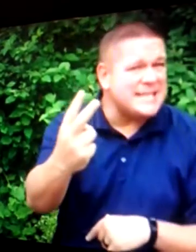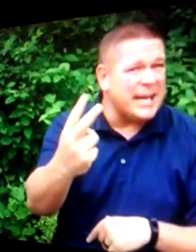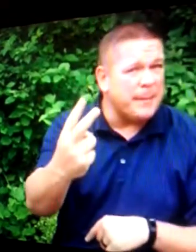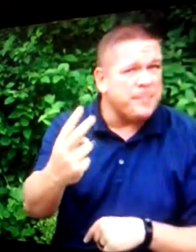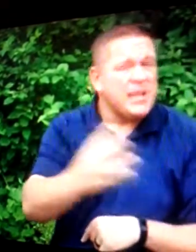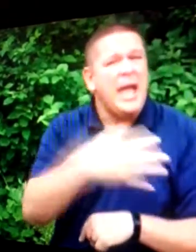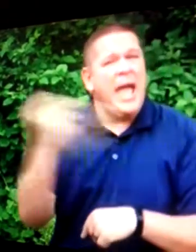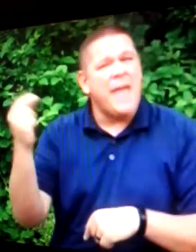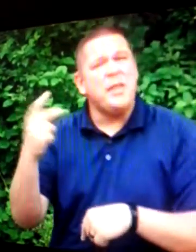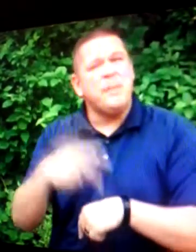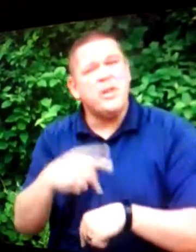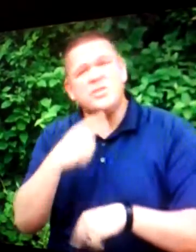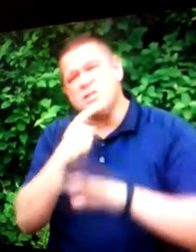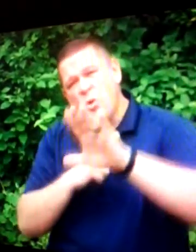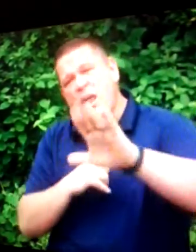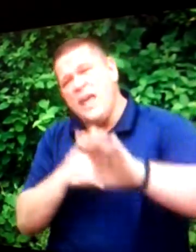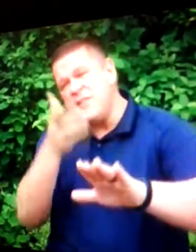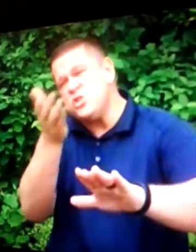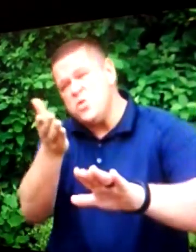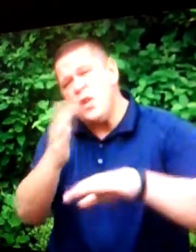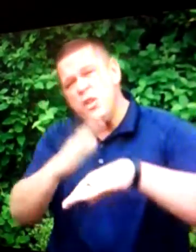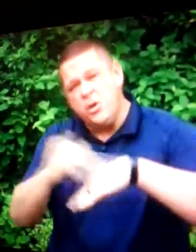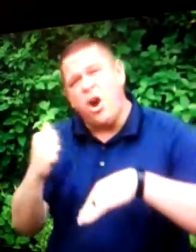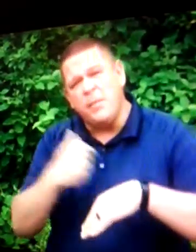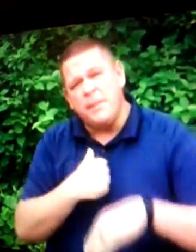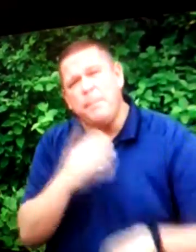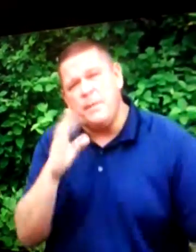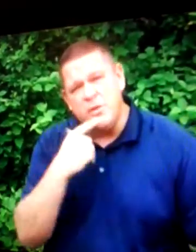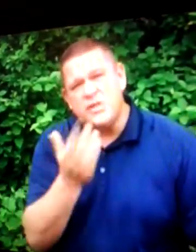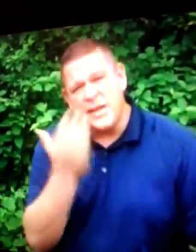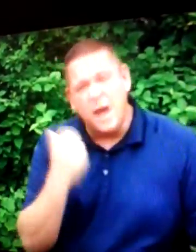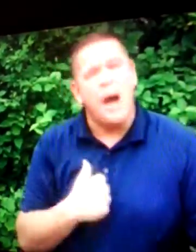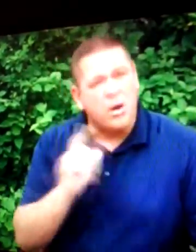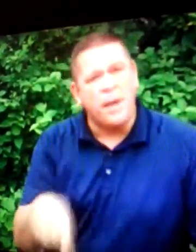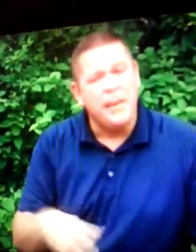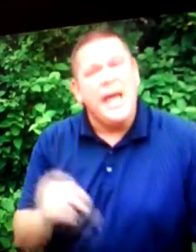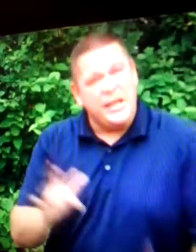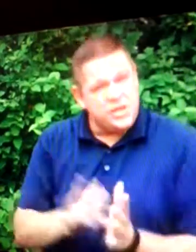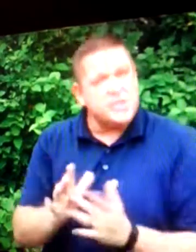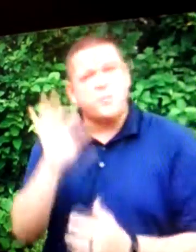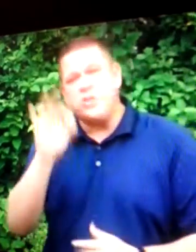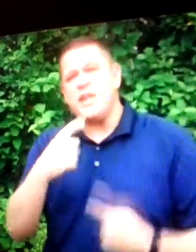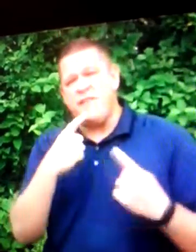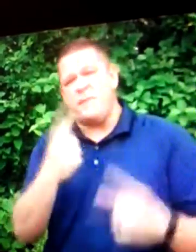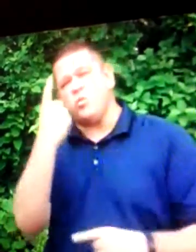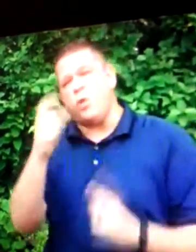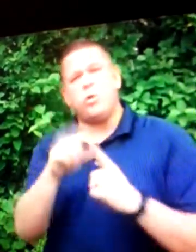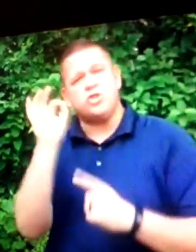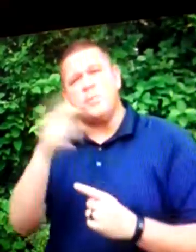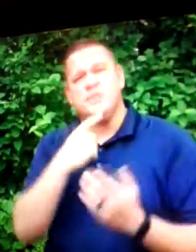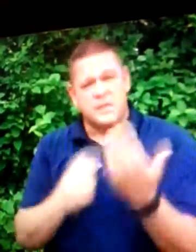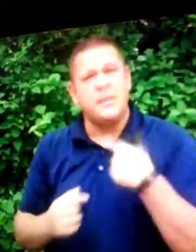sees him, and then Peter says, Lord, if it's you and you call me, and you say come, I'll come. And Jesus preaches that famous one-word sermon and says